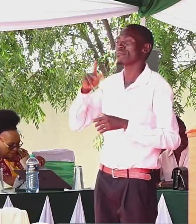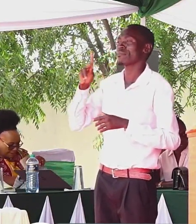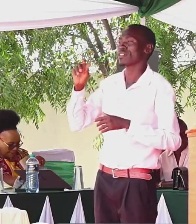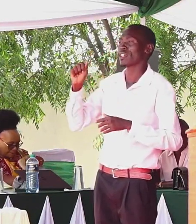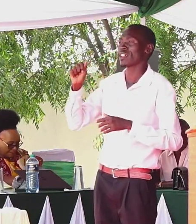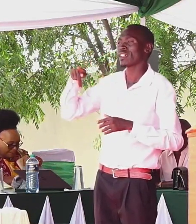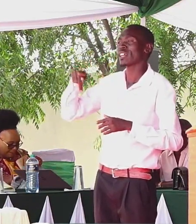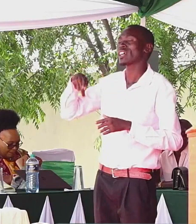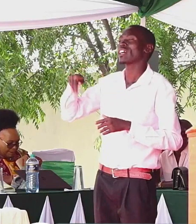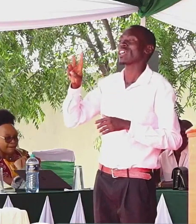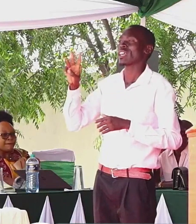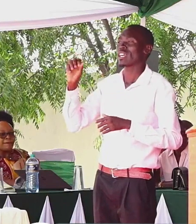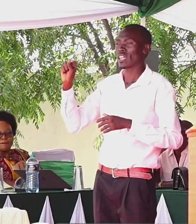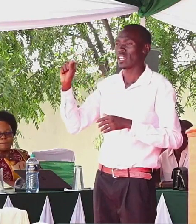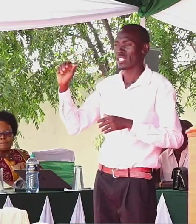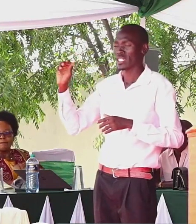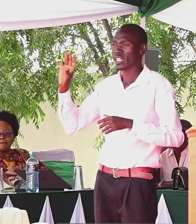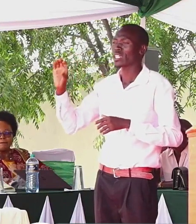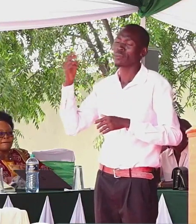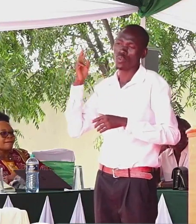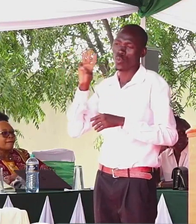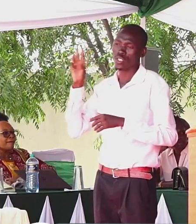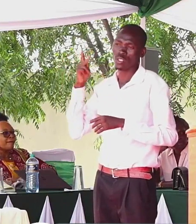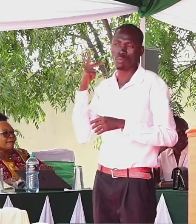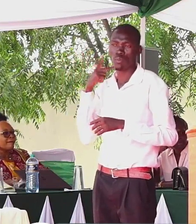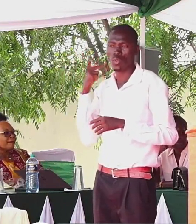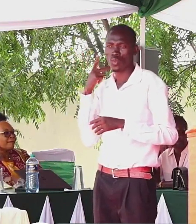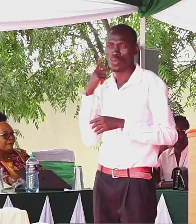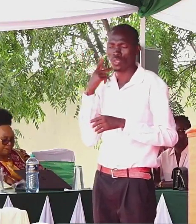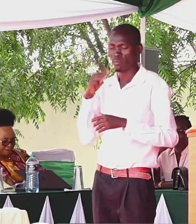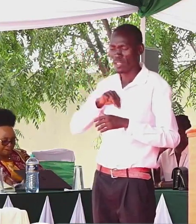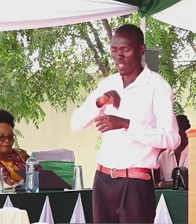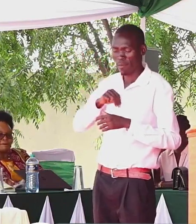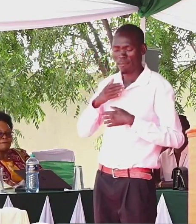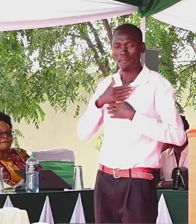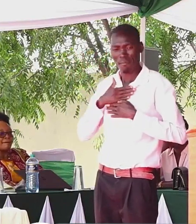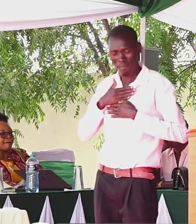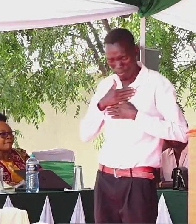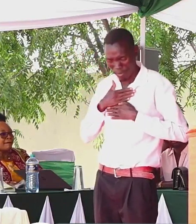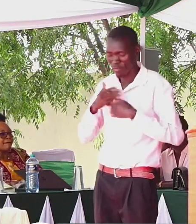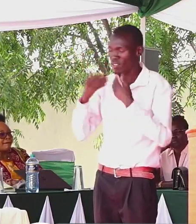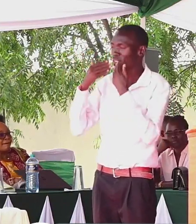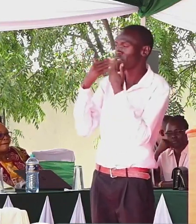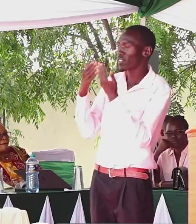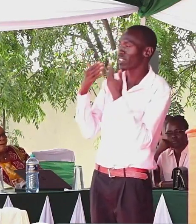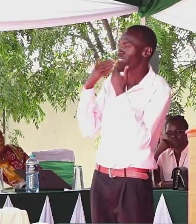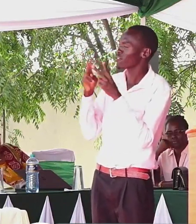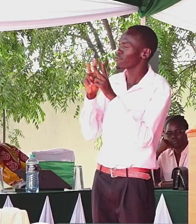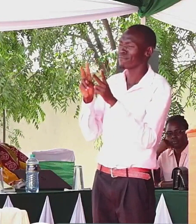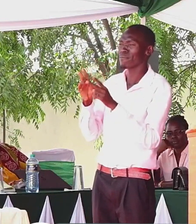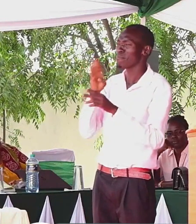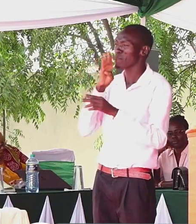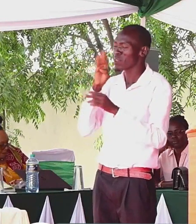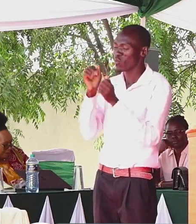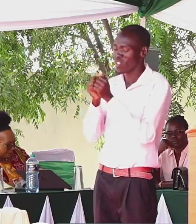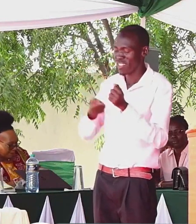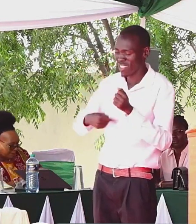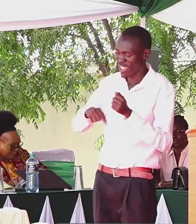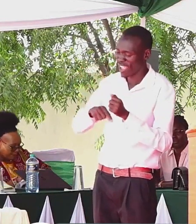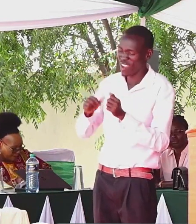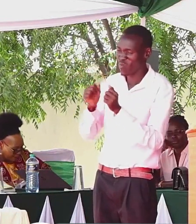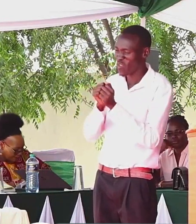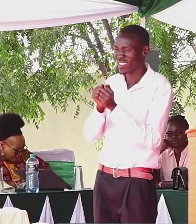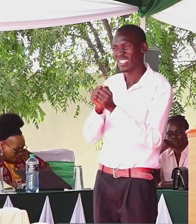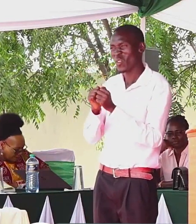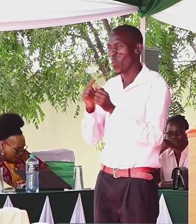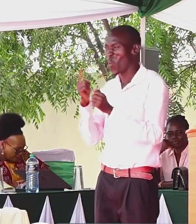mine and a very good friend to our own Mama. We say thank you very much for being with her. Not even one